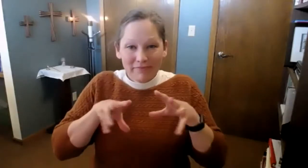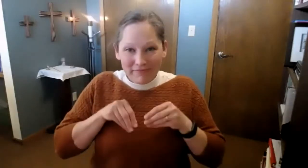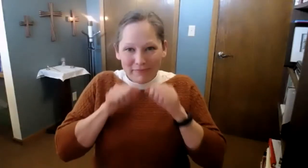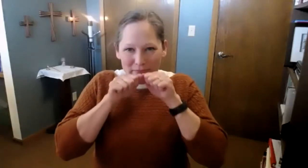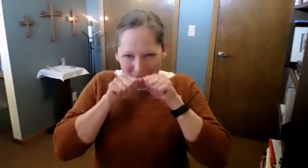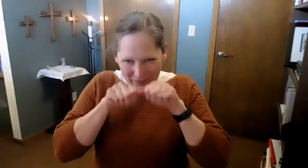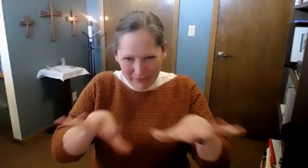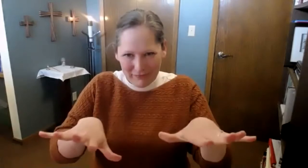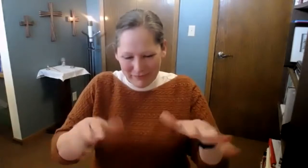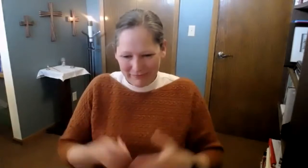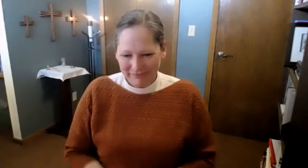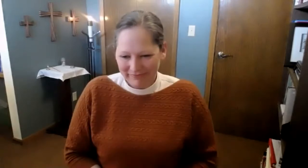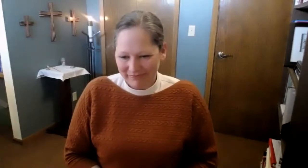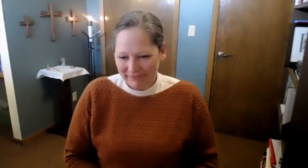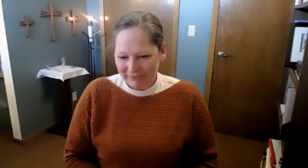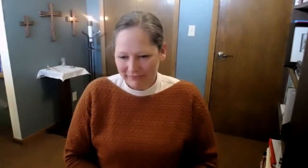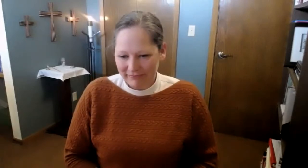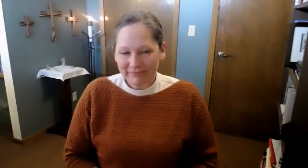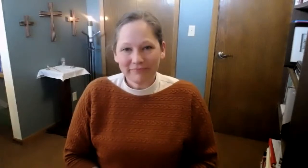Before we go, receive this blessing.